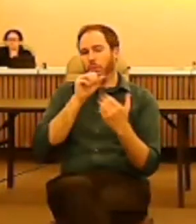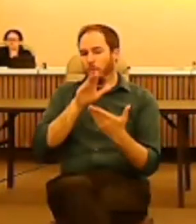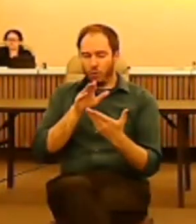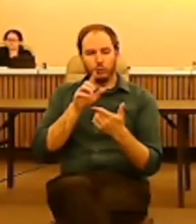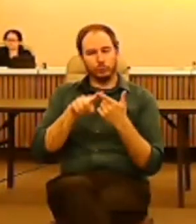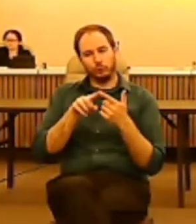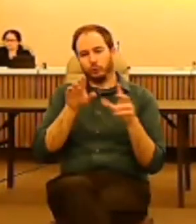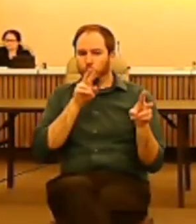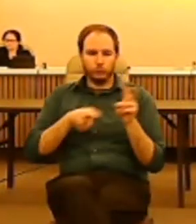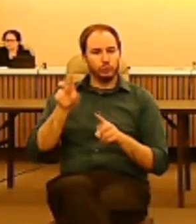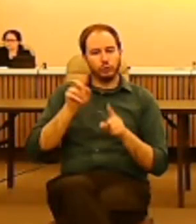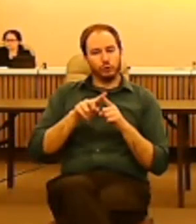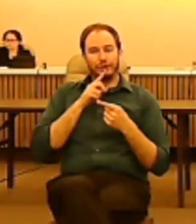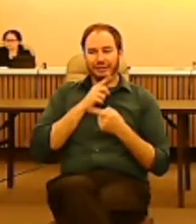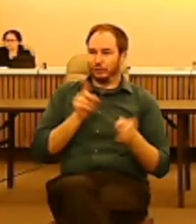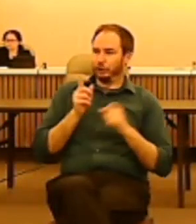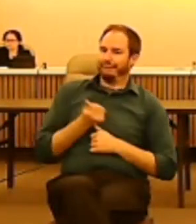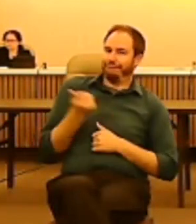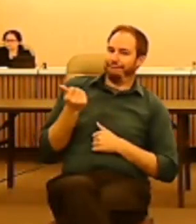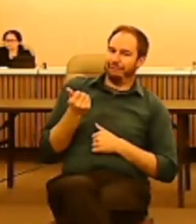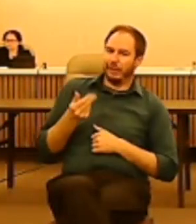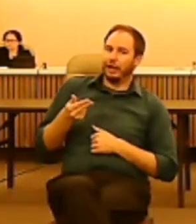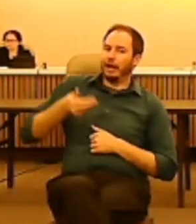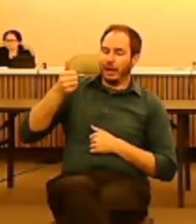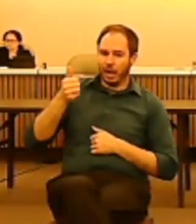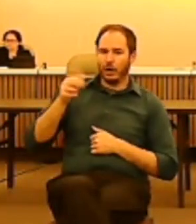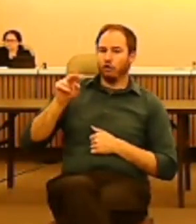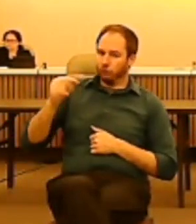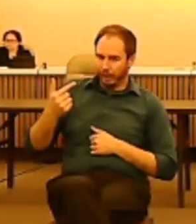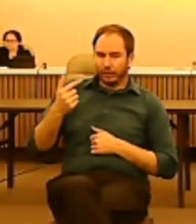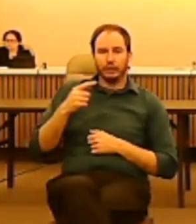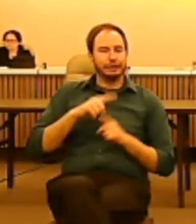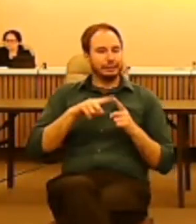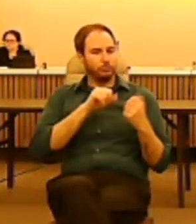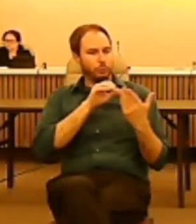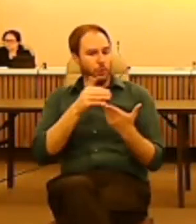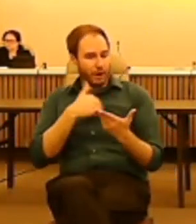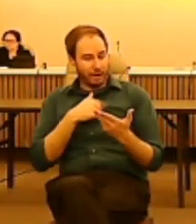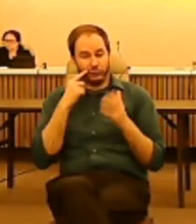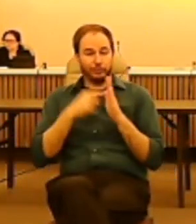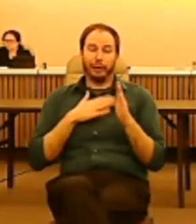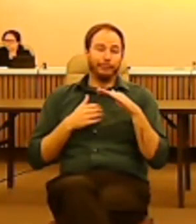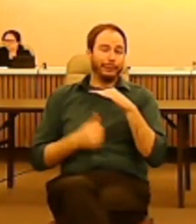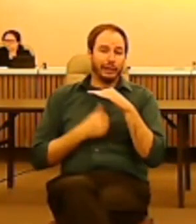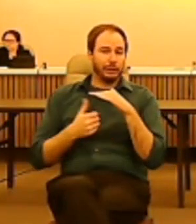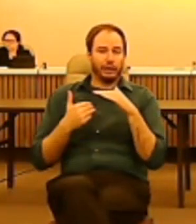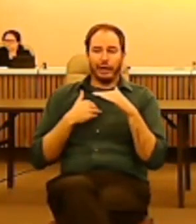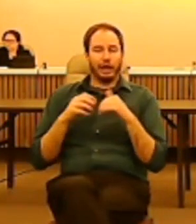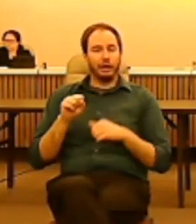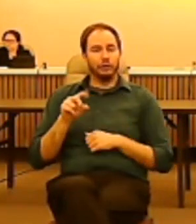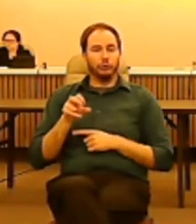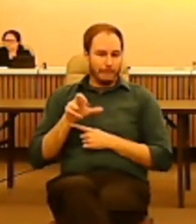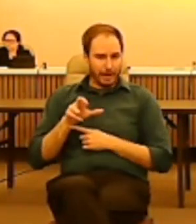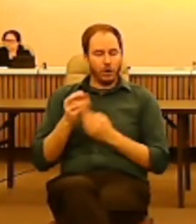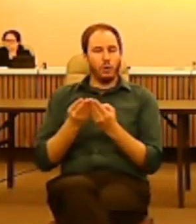there's multiple ways to achieve those higher ratings. In my basement, I use Superior walls. They're a